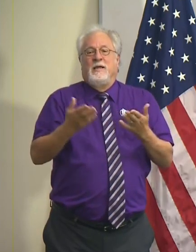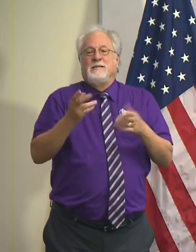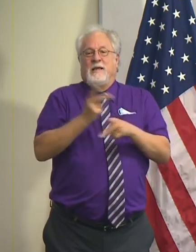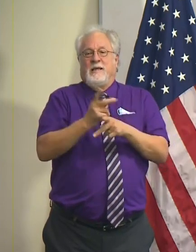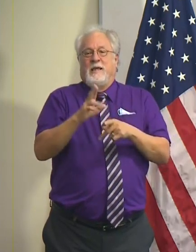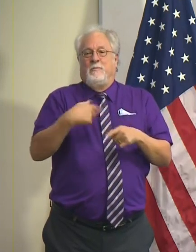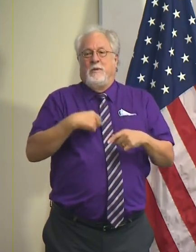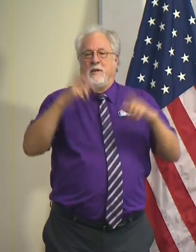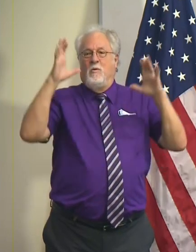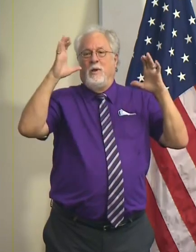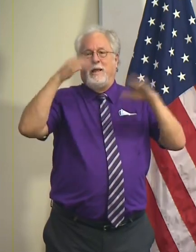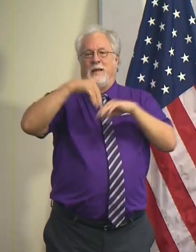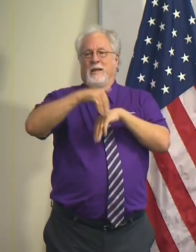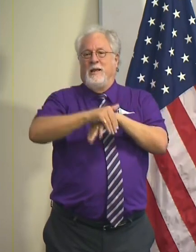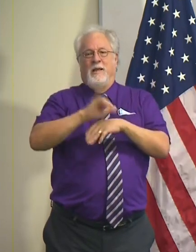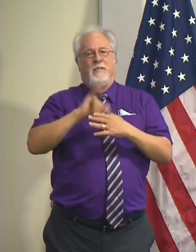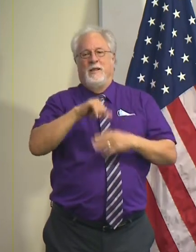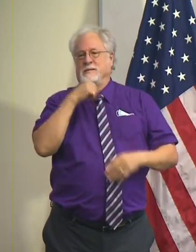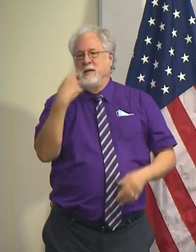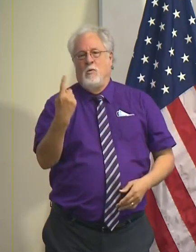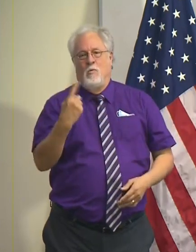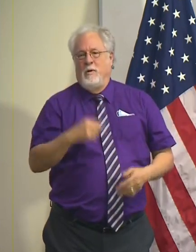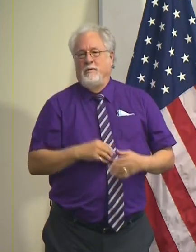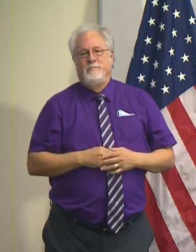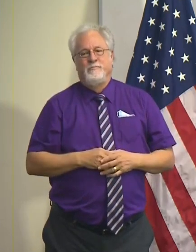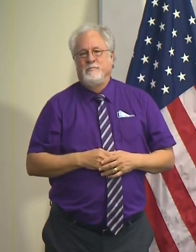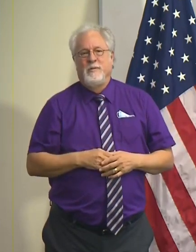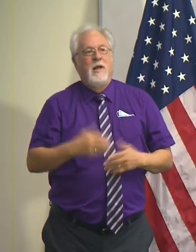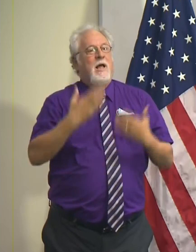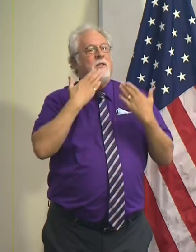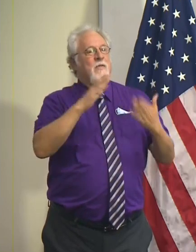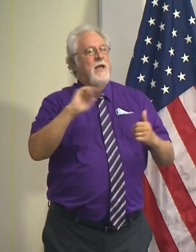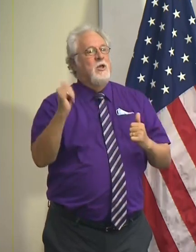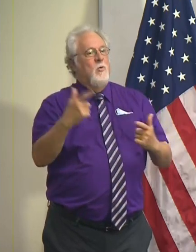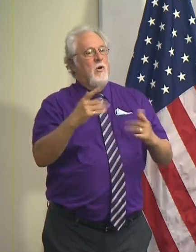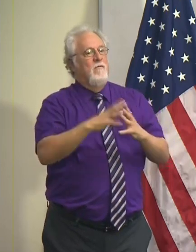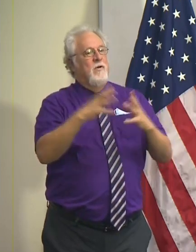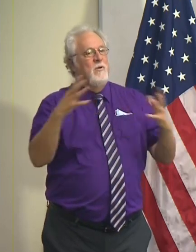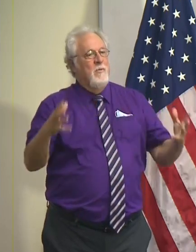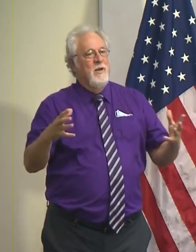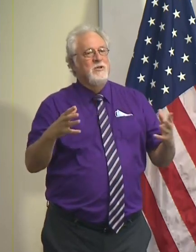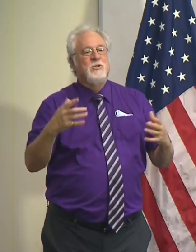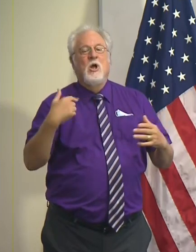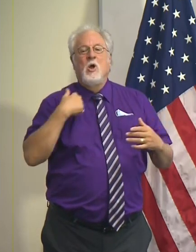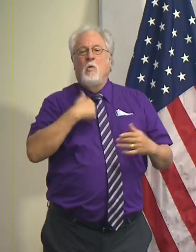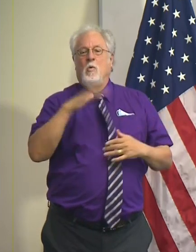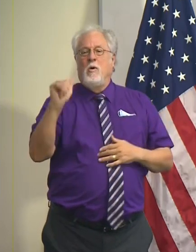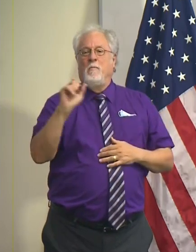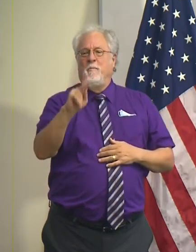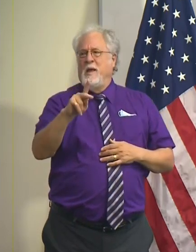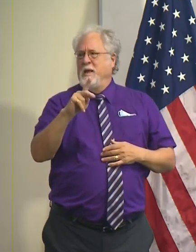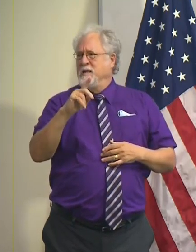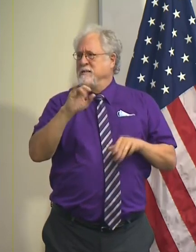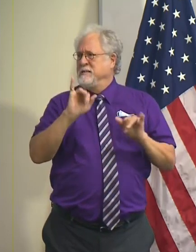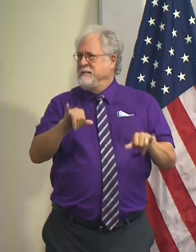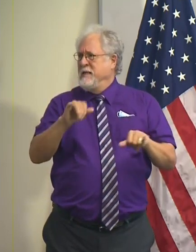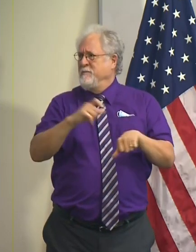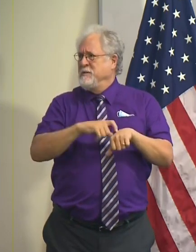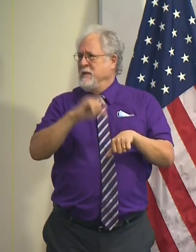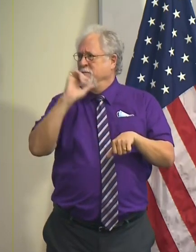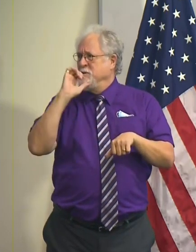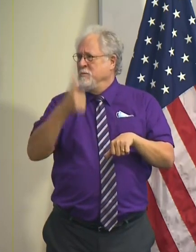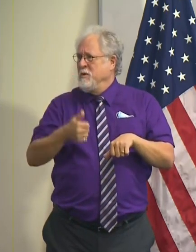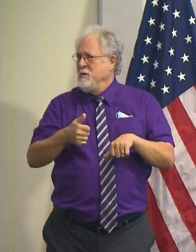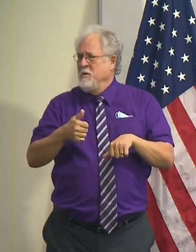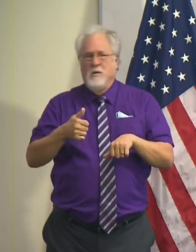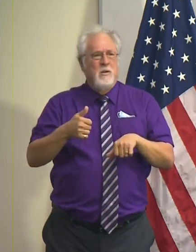night. That's not one of them. Look, thank y'all very much. We will be back with you, I think, same time tomorrow?